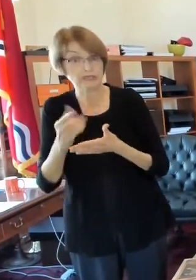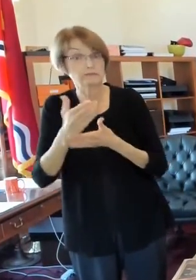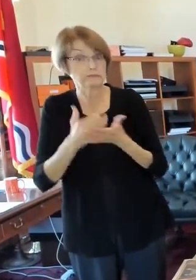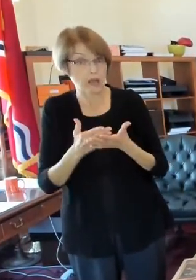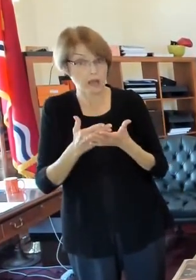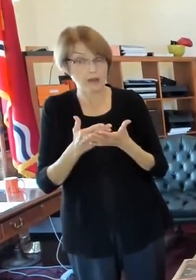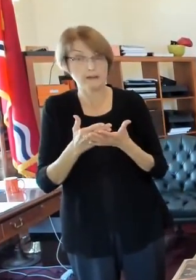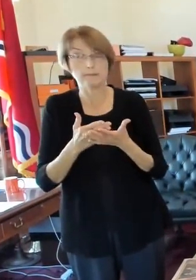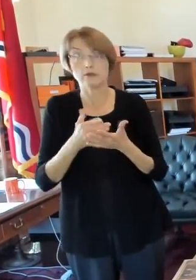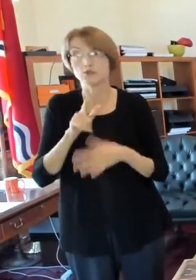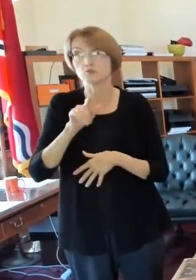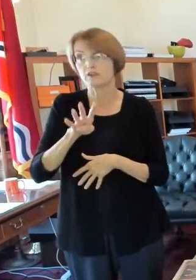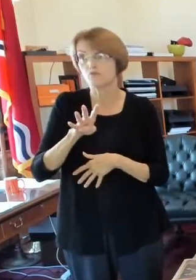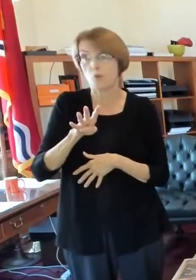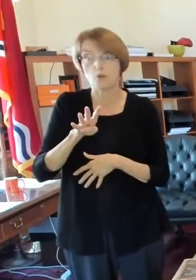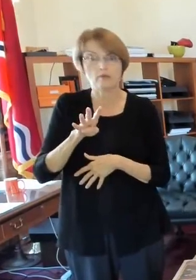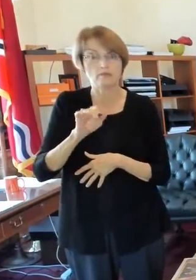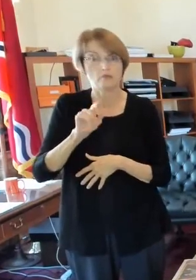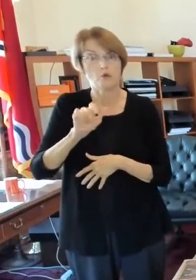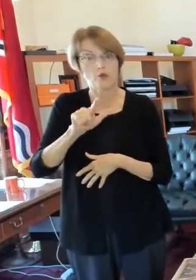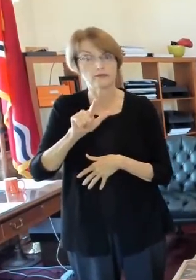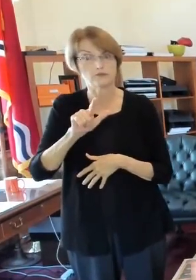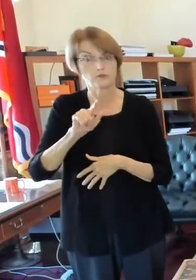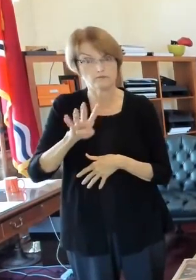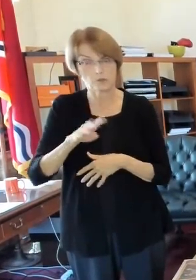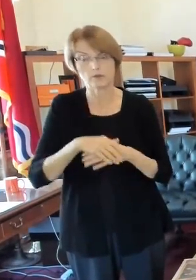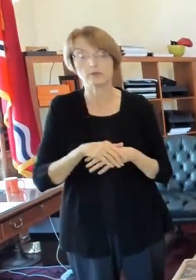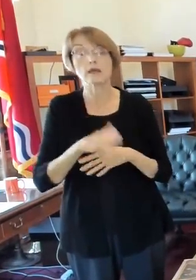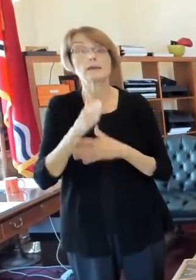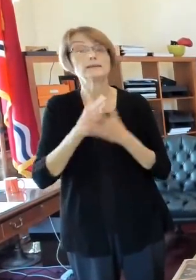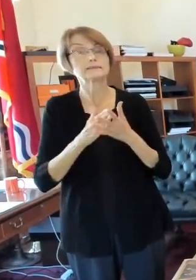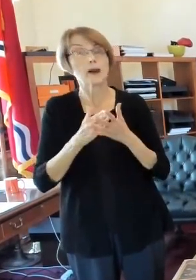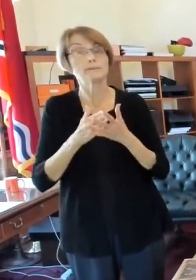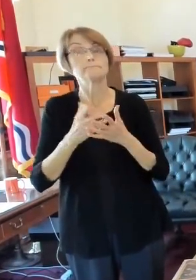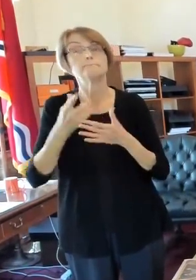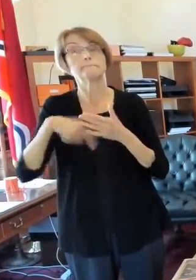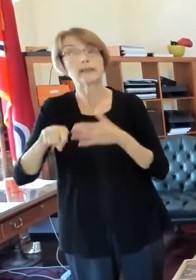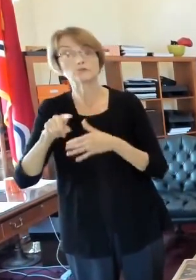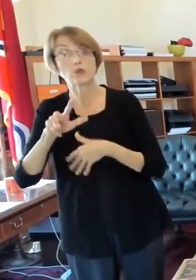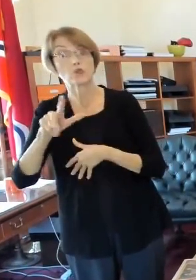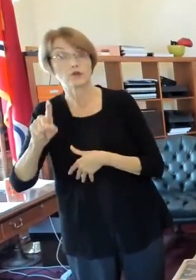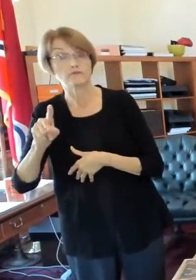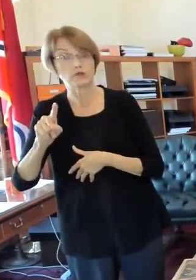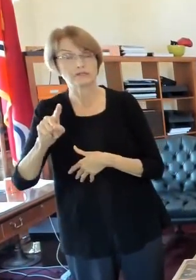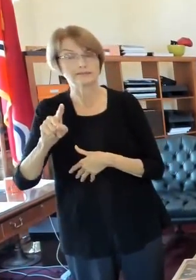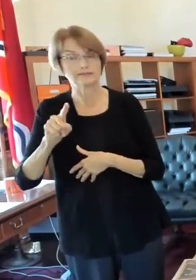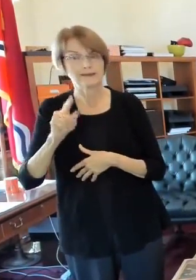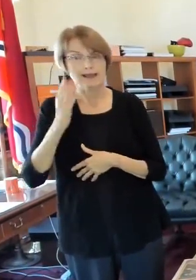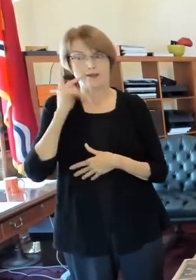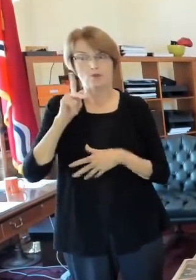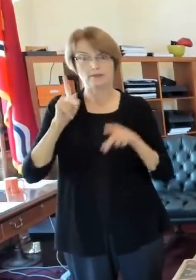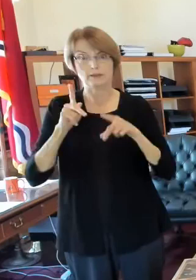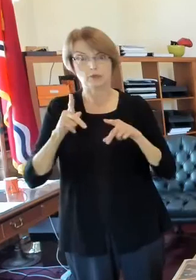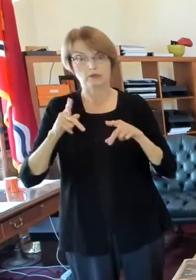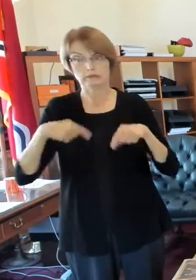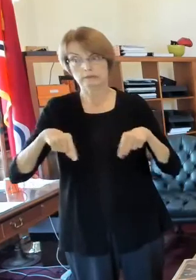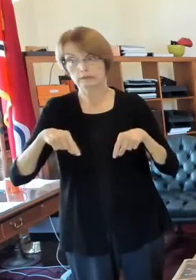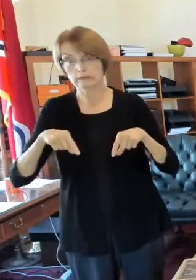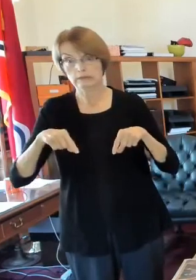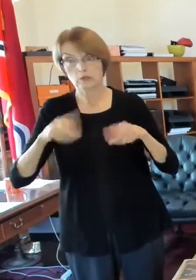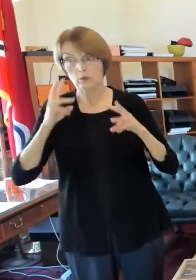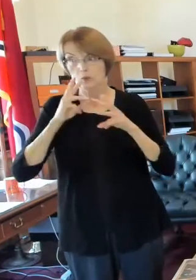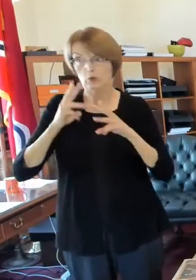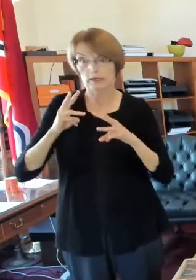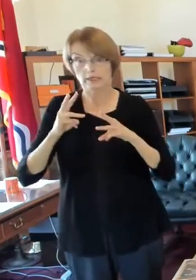the 24th, I guess it is, some on the 31st. Everybody's anxious about that.